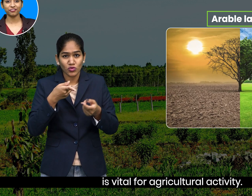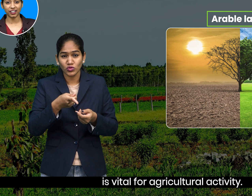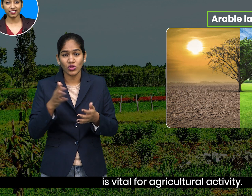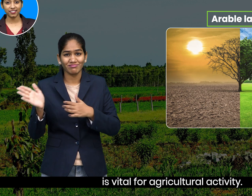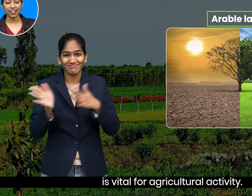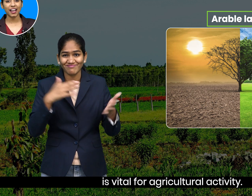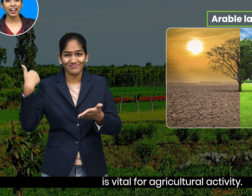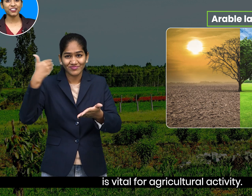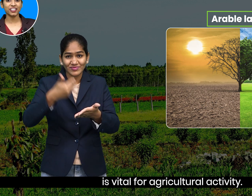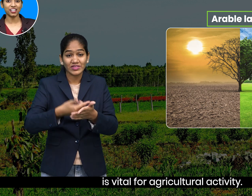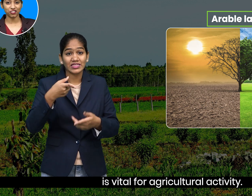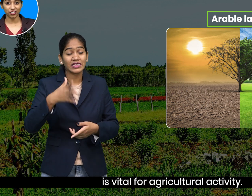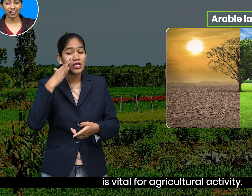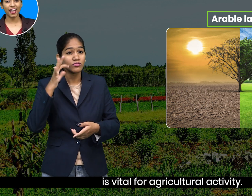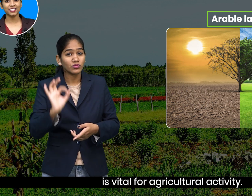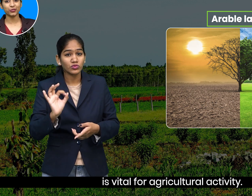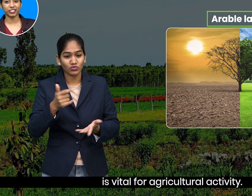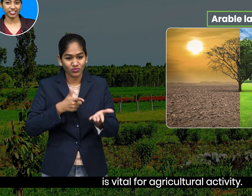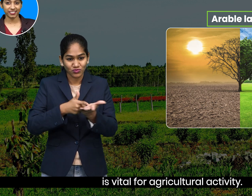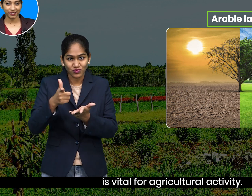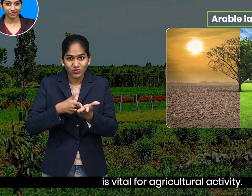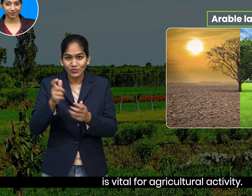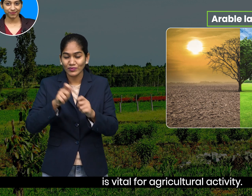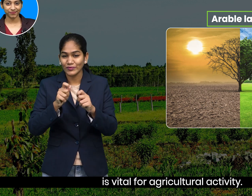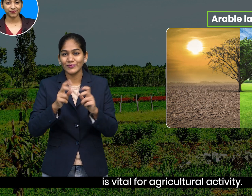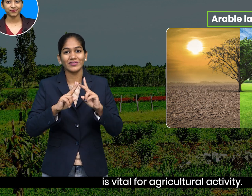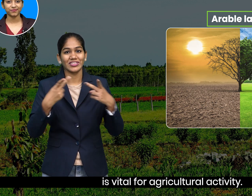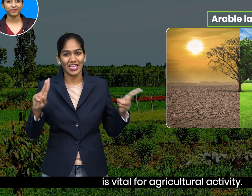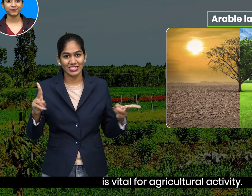vital for agricultural activity.